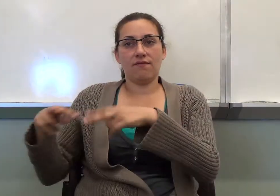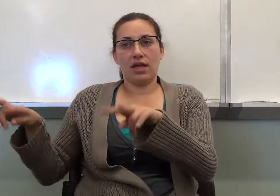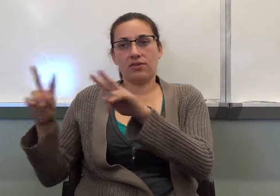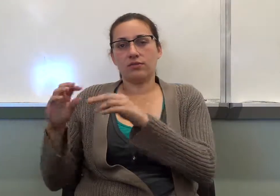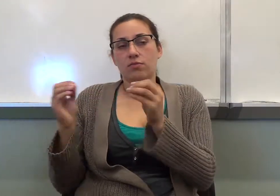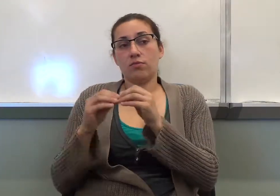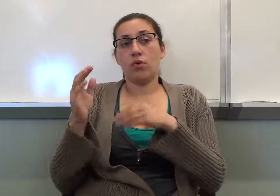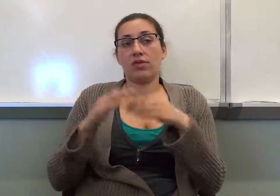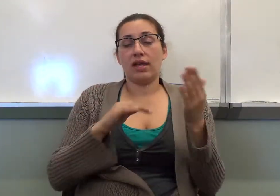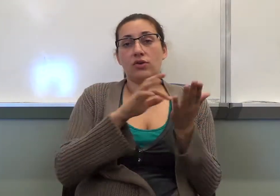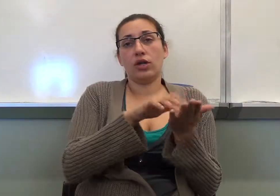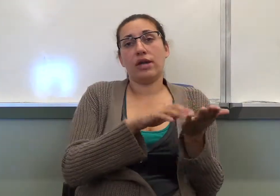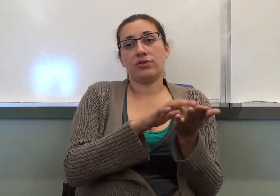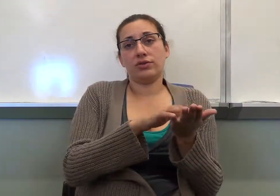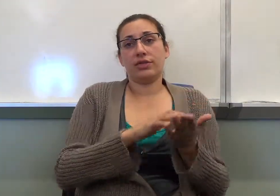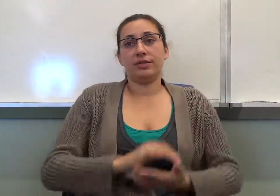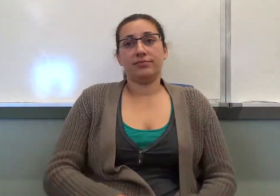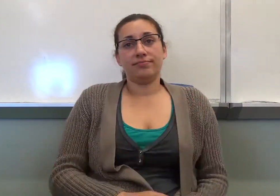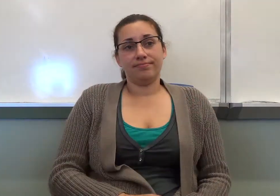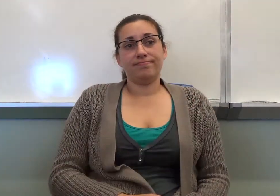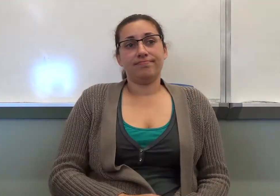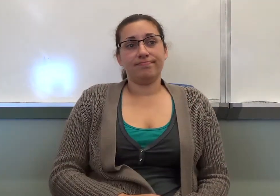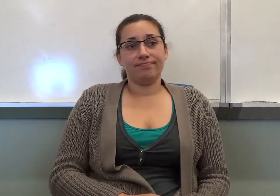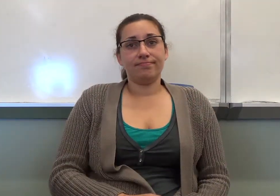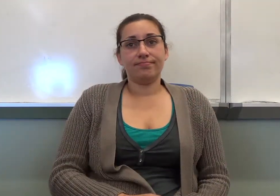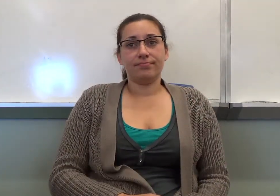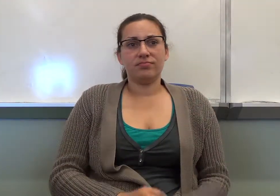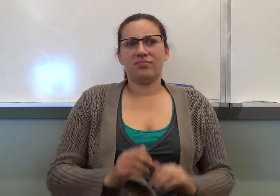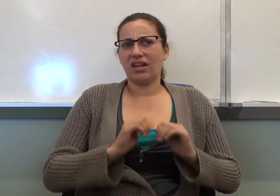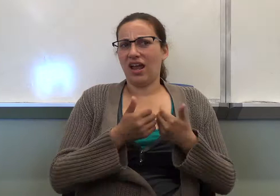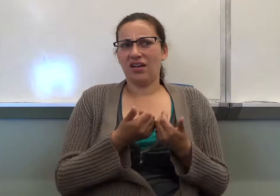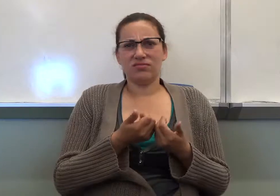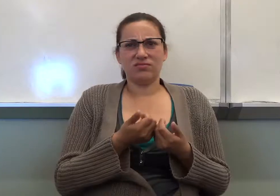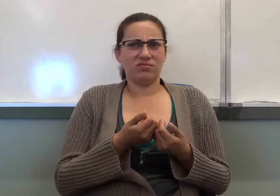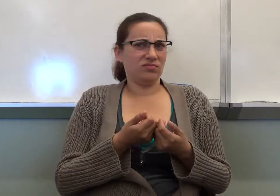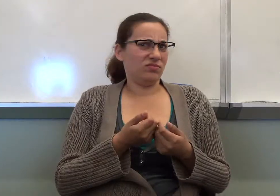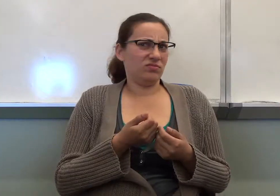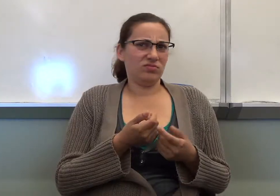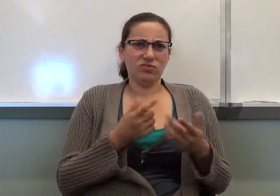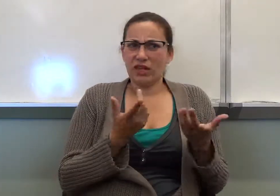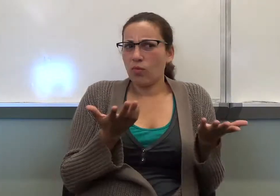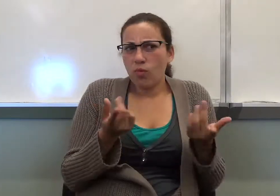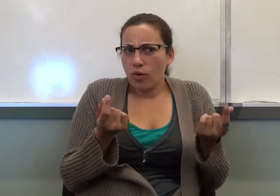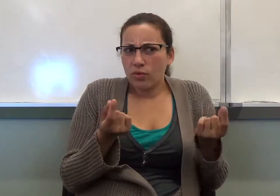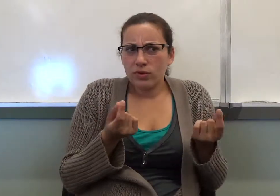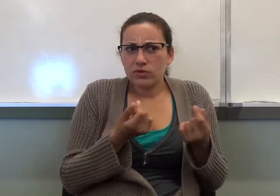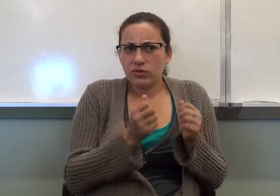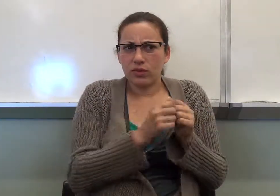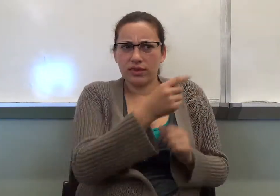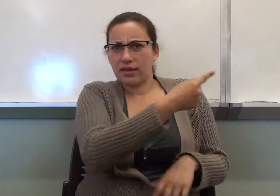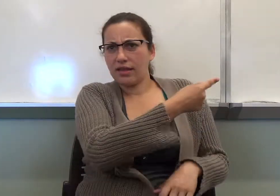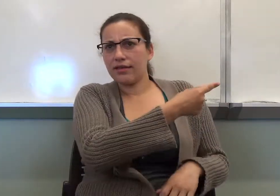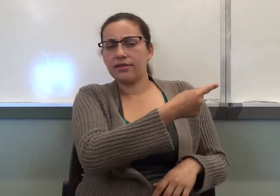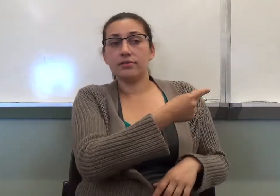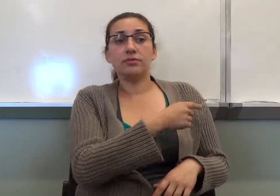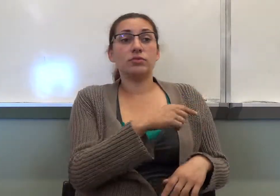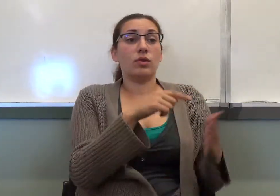has. And so how do we deal with this? Well, if you push the button on your